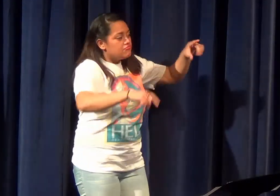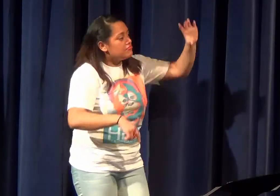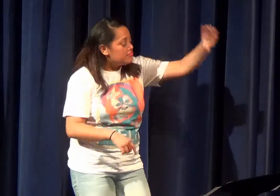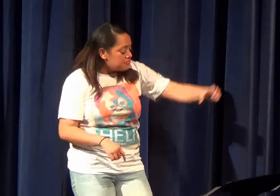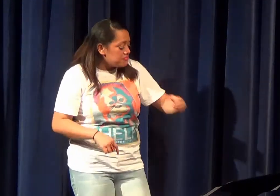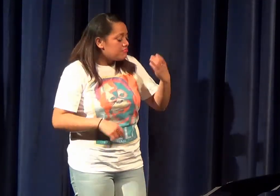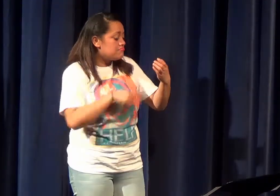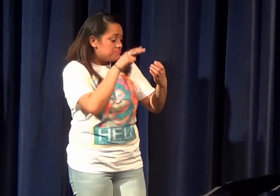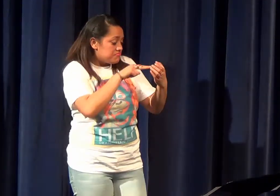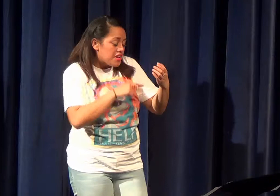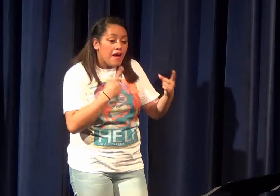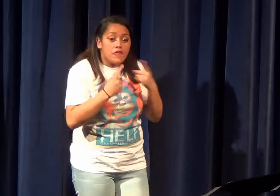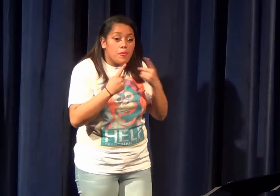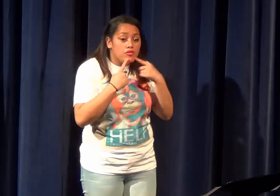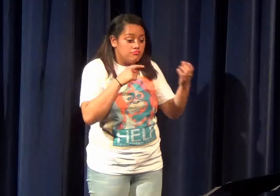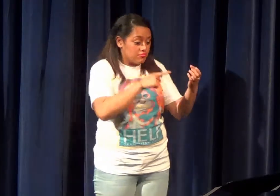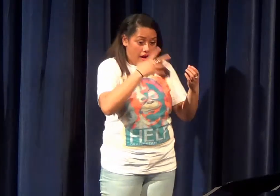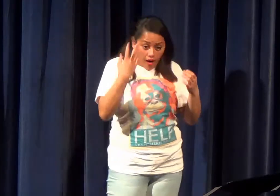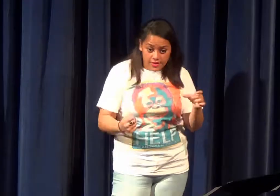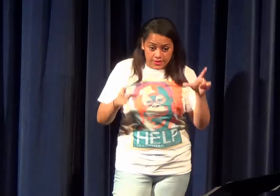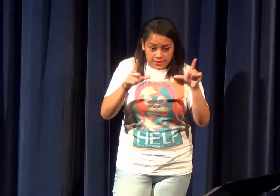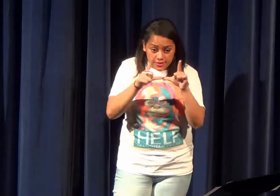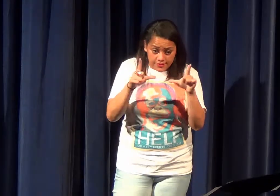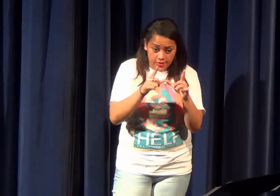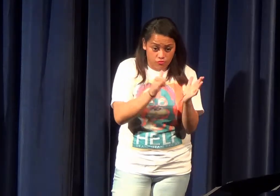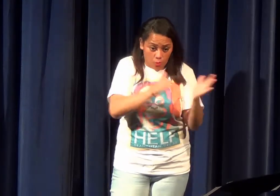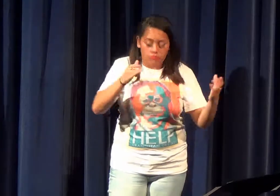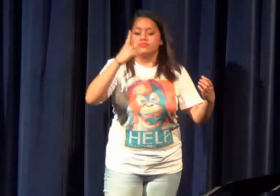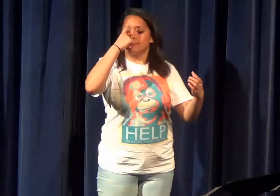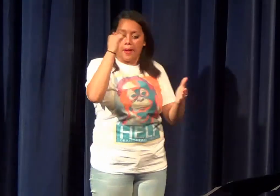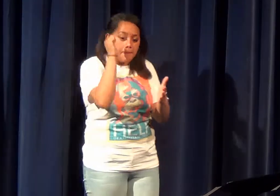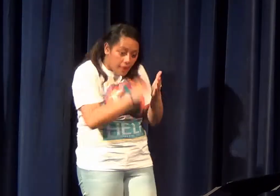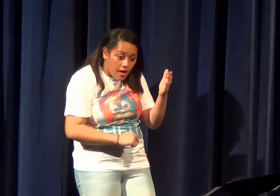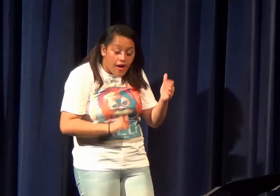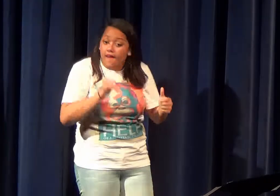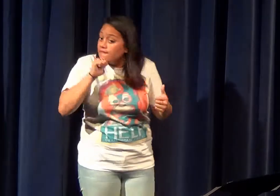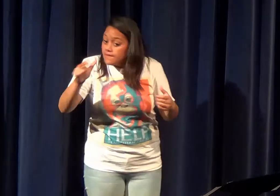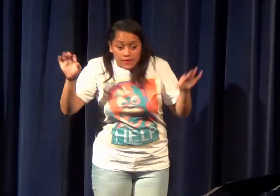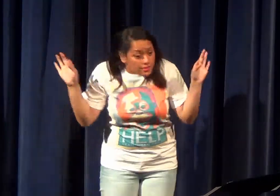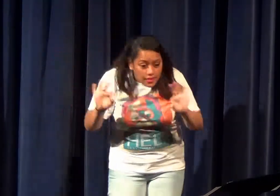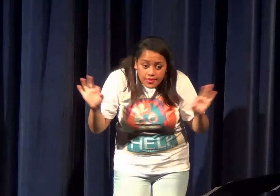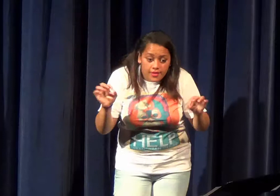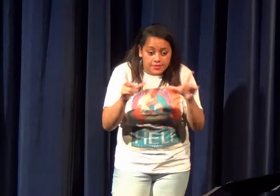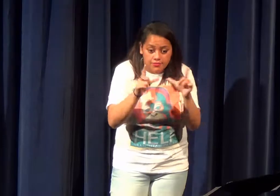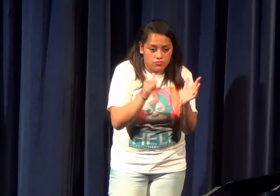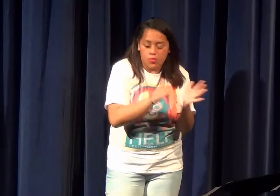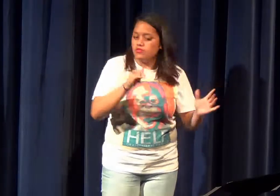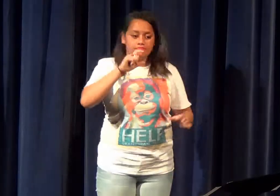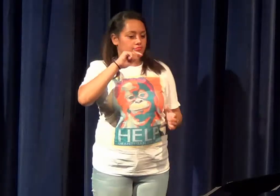look at the shelves of different products, take a look at the back, the information on the back. If it's certified for palm oil, you could buy it. If